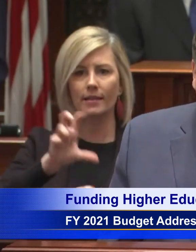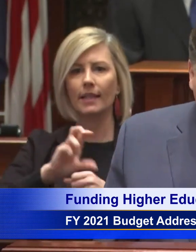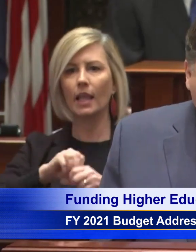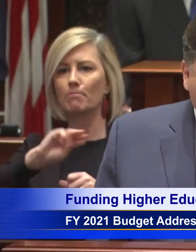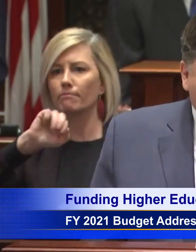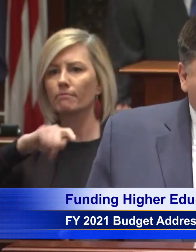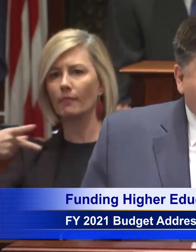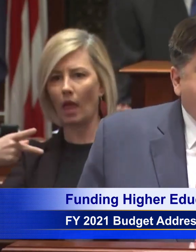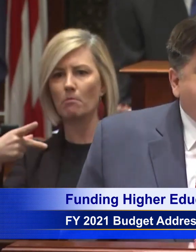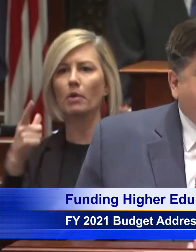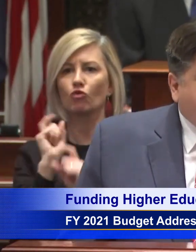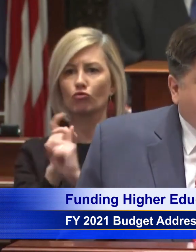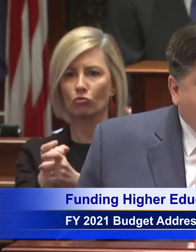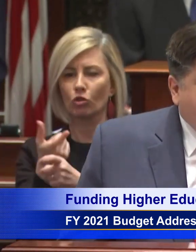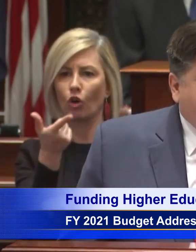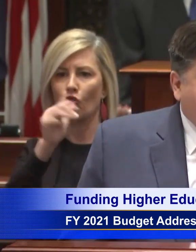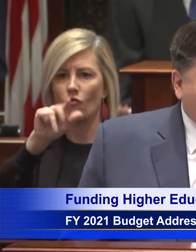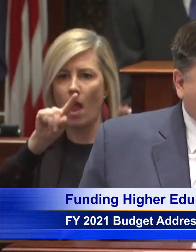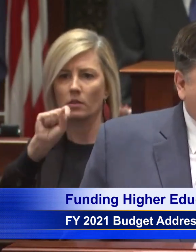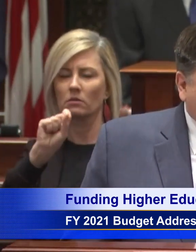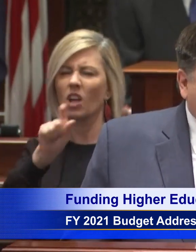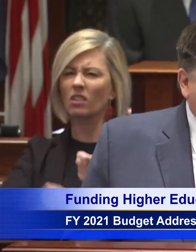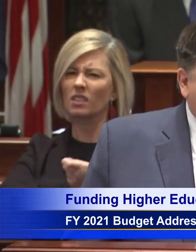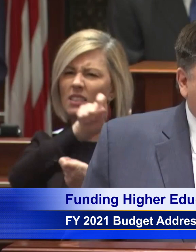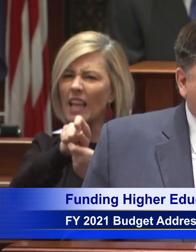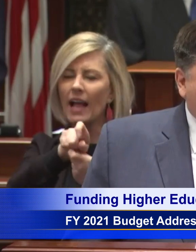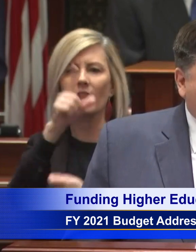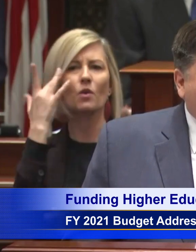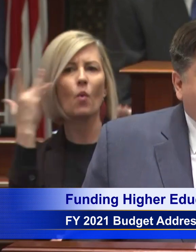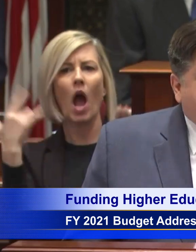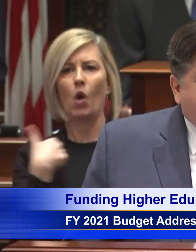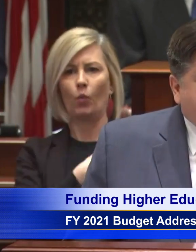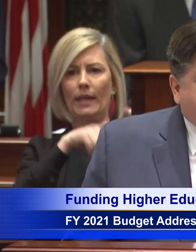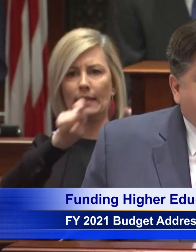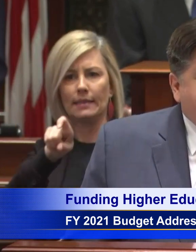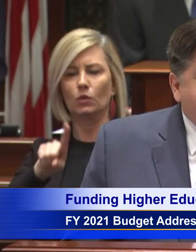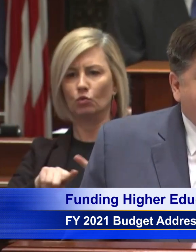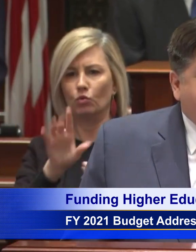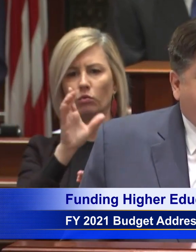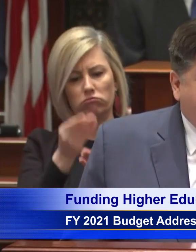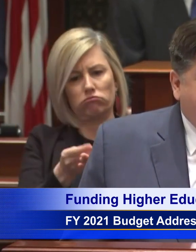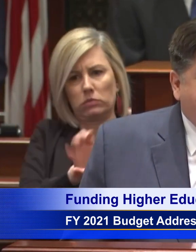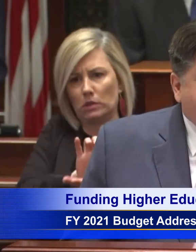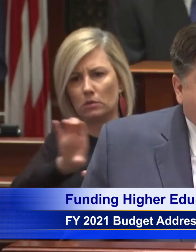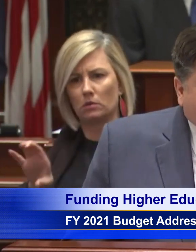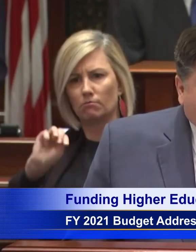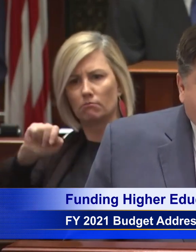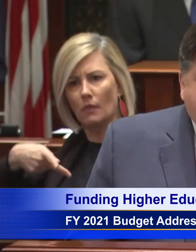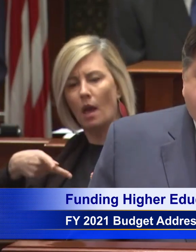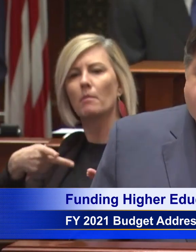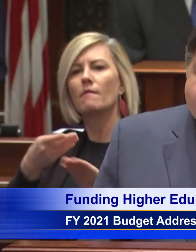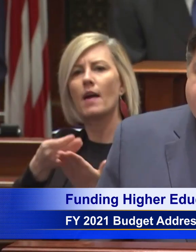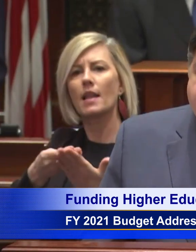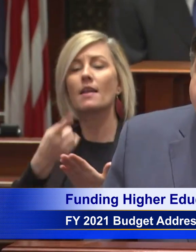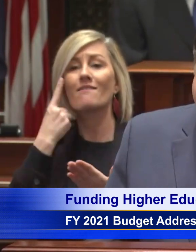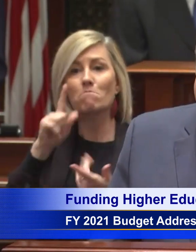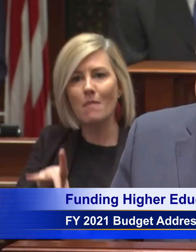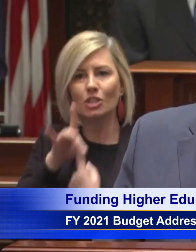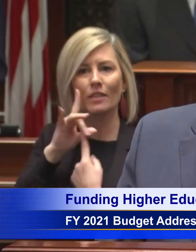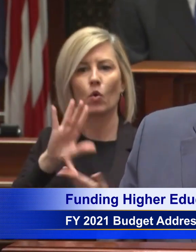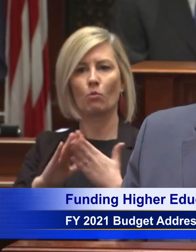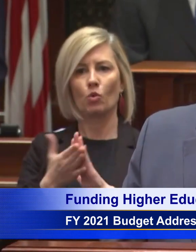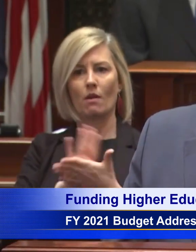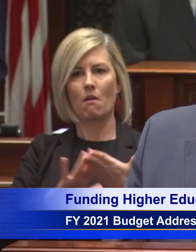MAP grants. They personify exactly why we need to set aside MAP funding, especially for